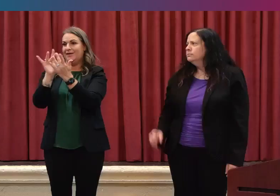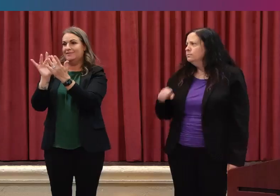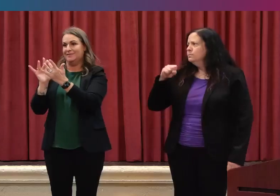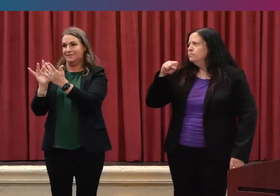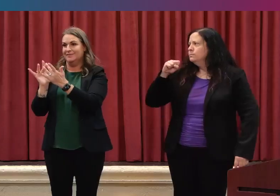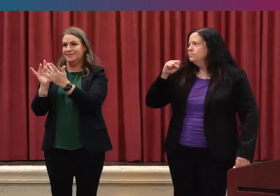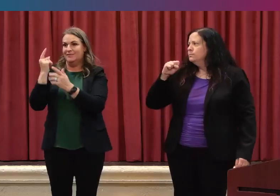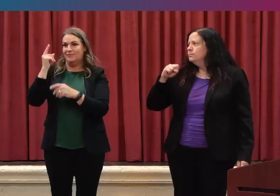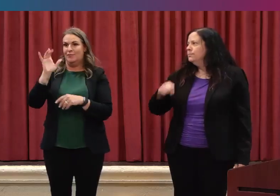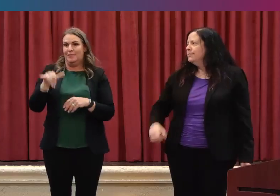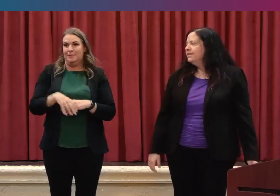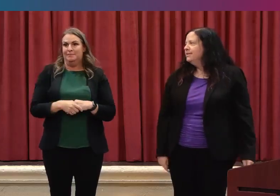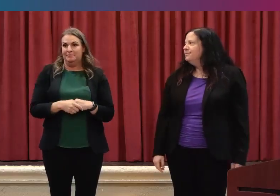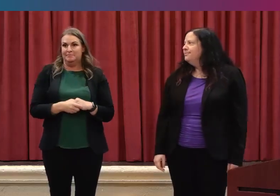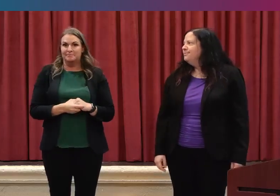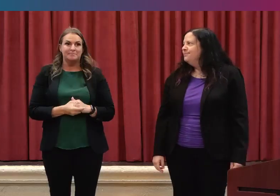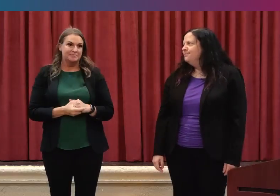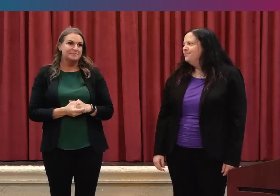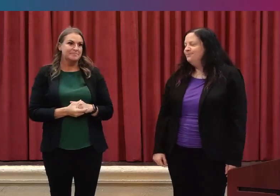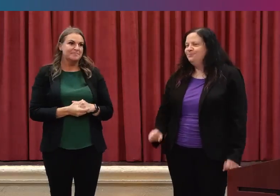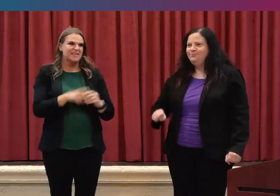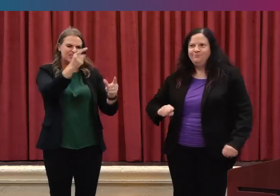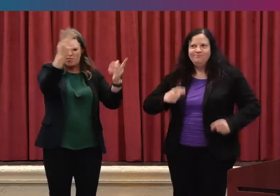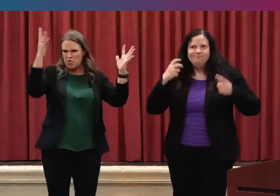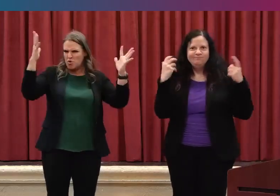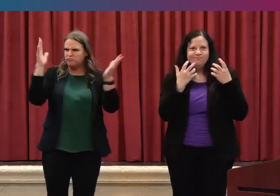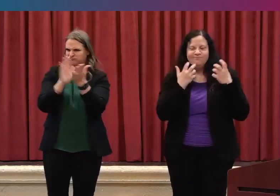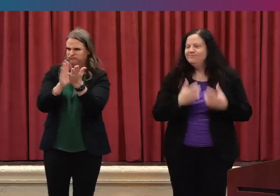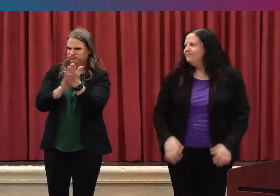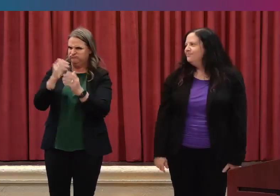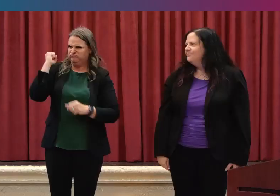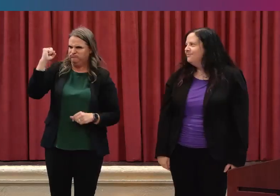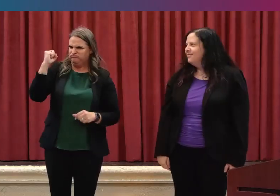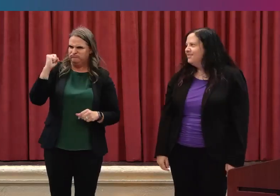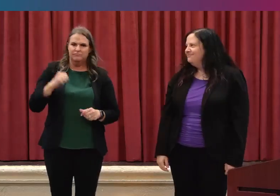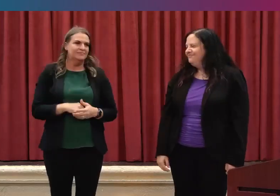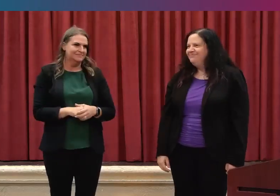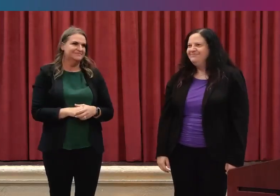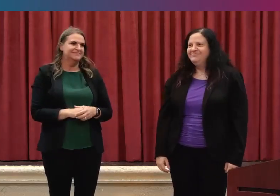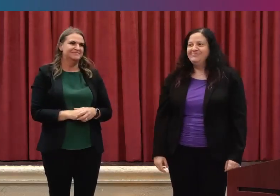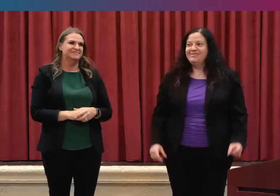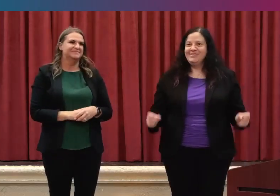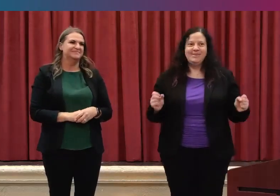with you and support your reaching out to them for student interpreters.